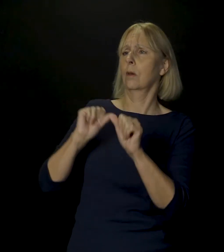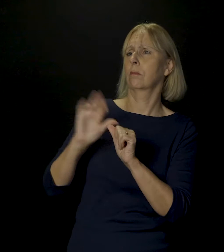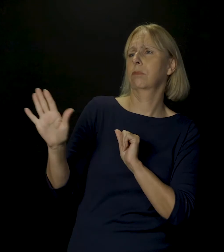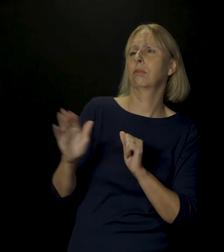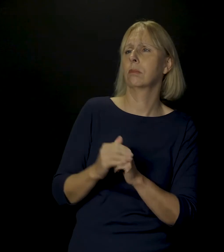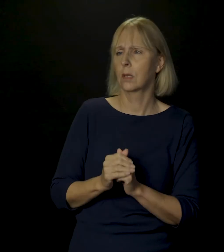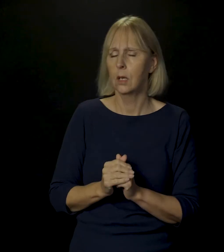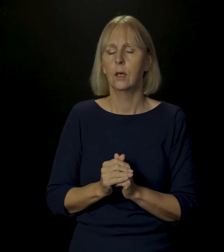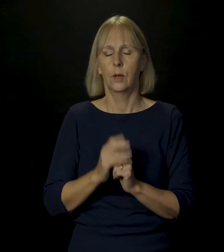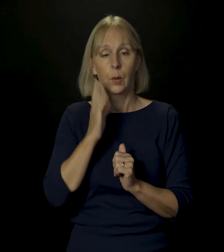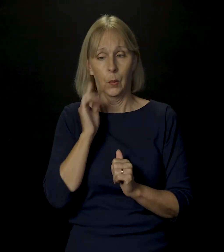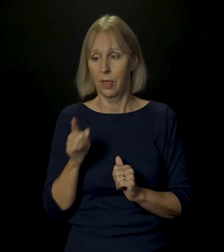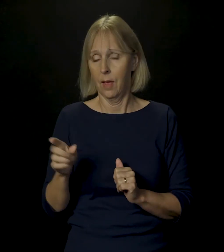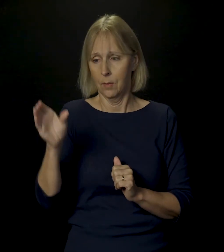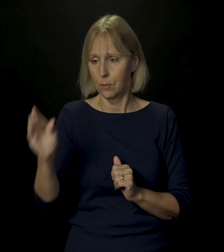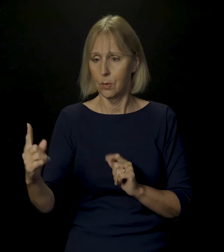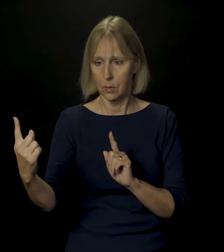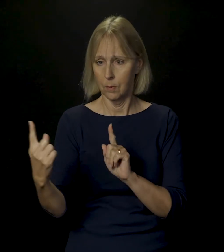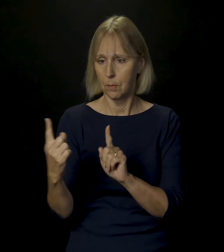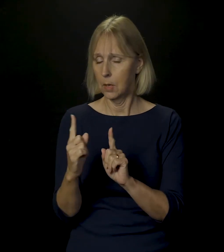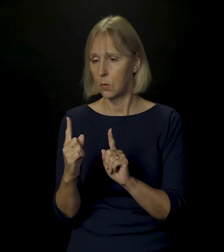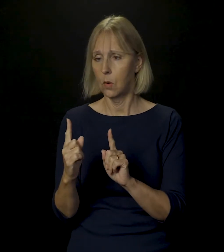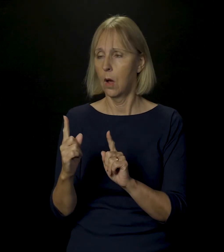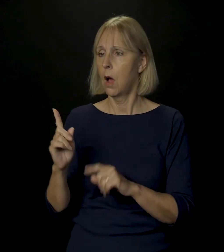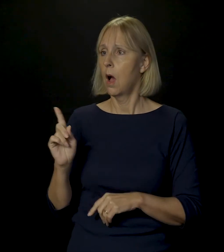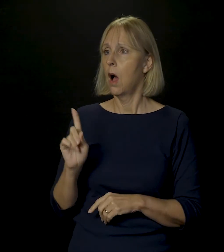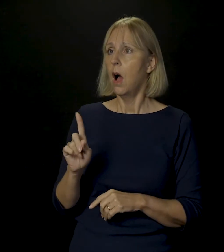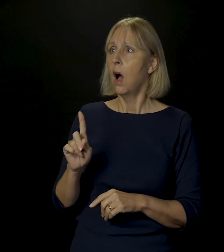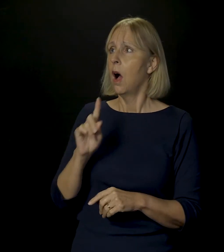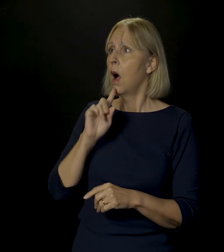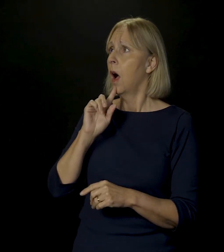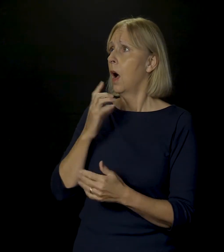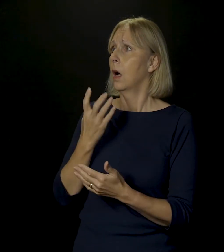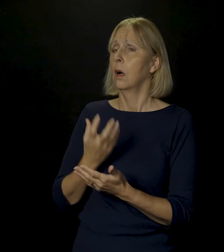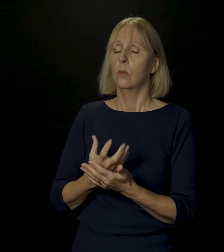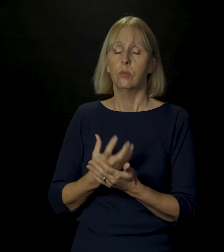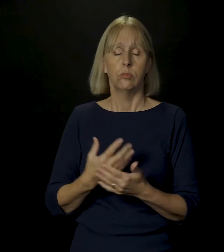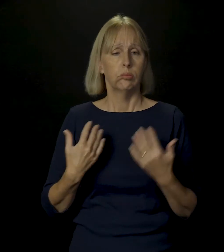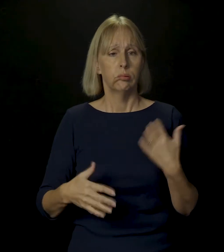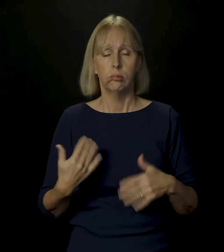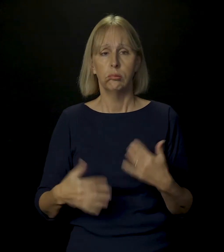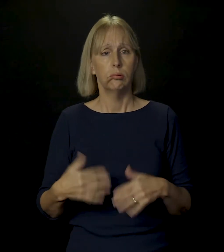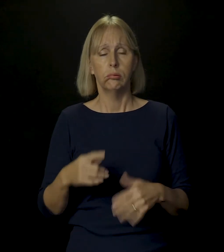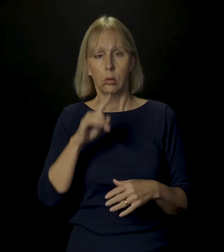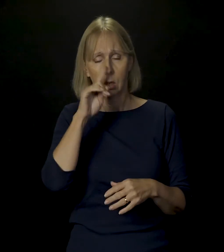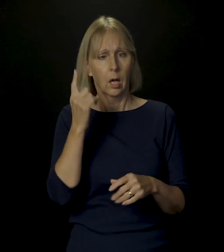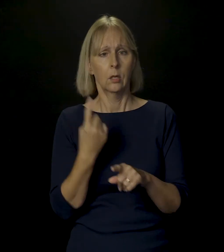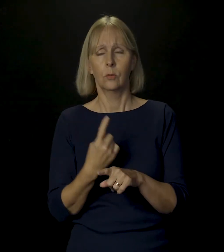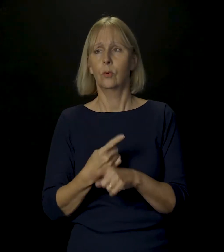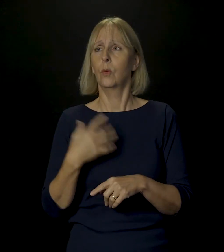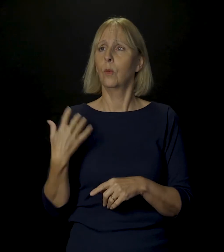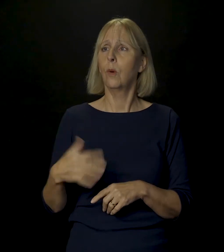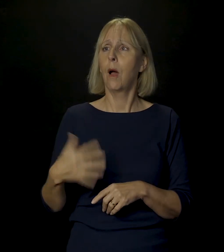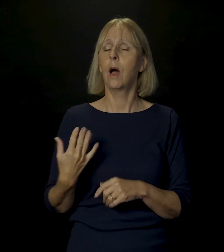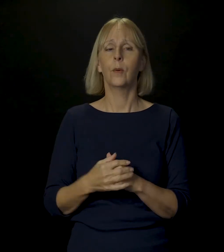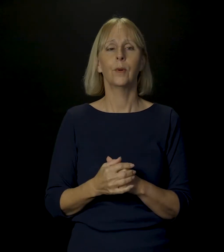And When The Participant Came In And Saw What They Had Done She Was Absolutely Lost For Words God's Love